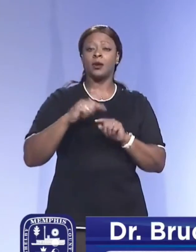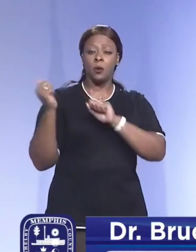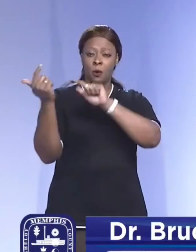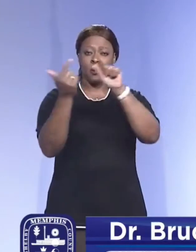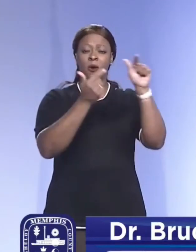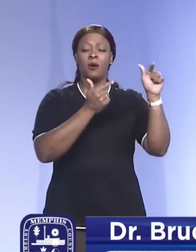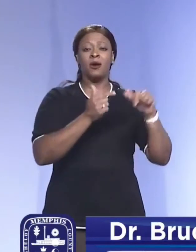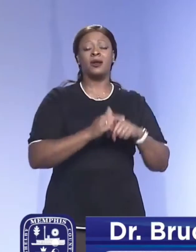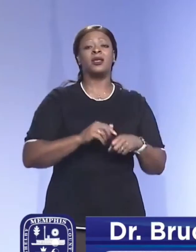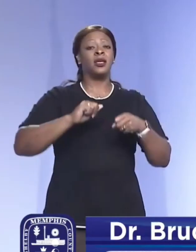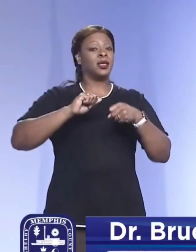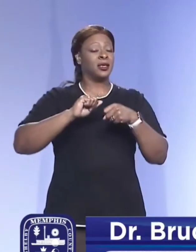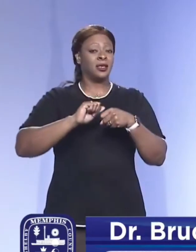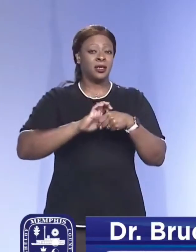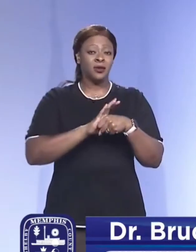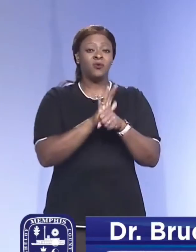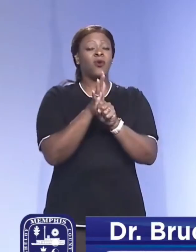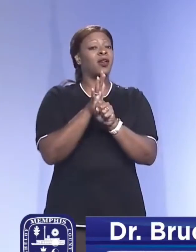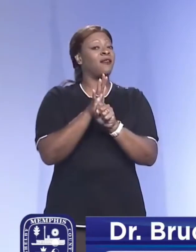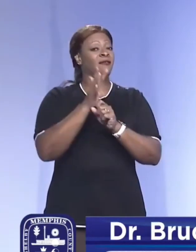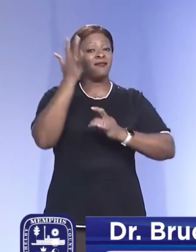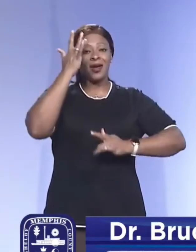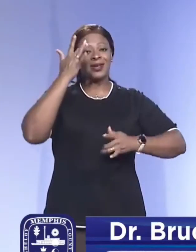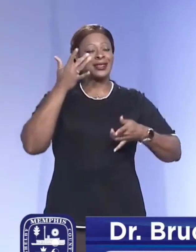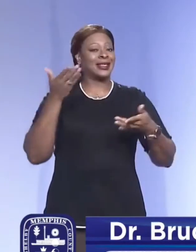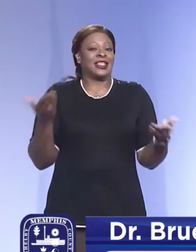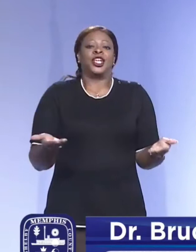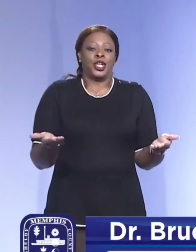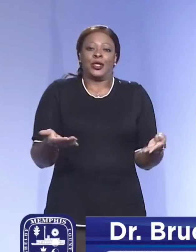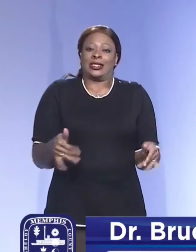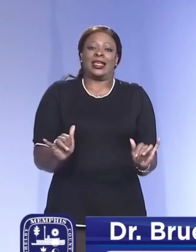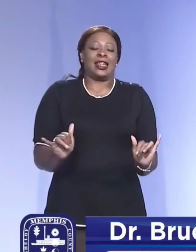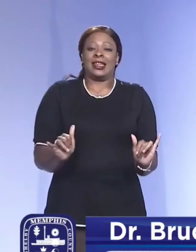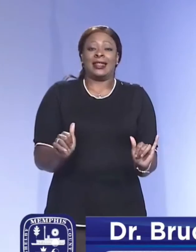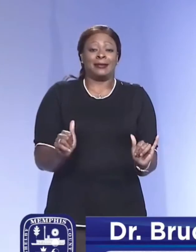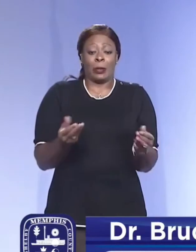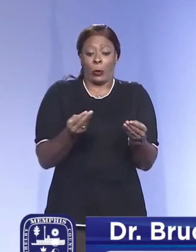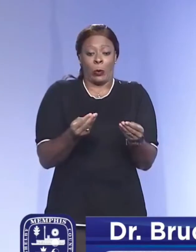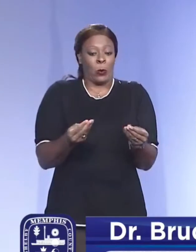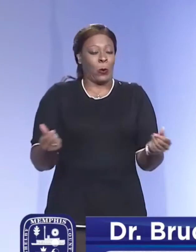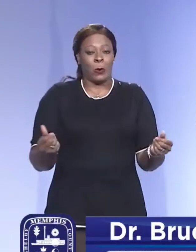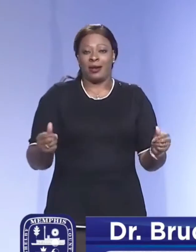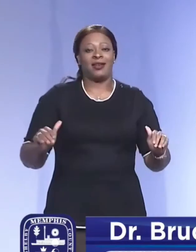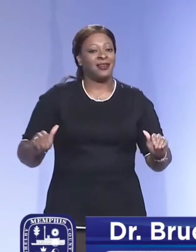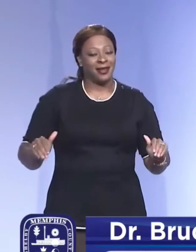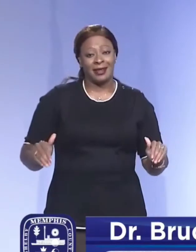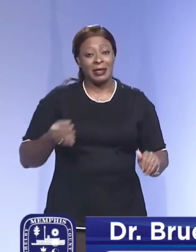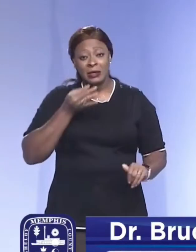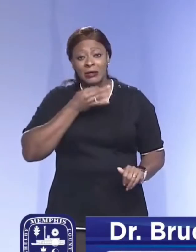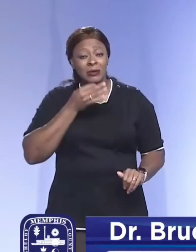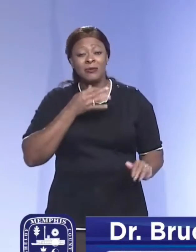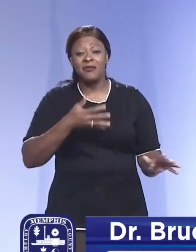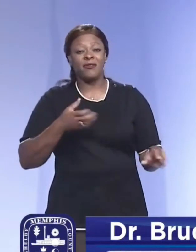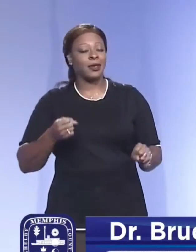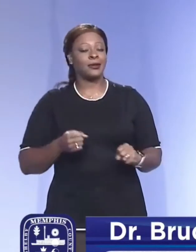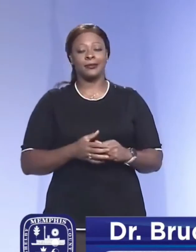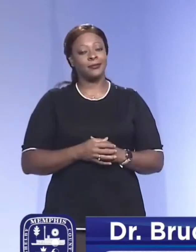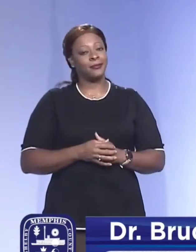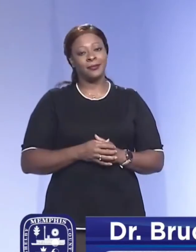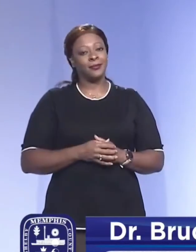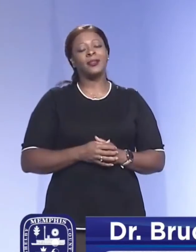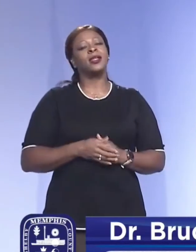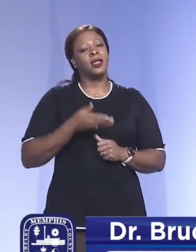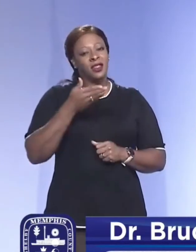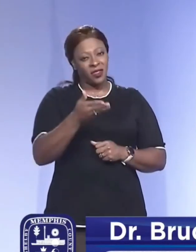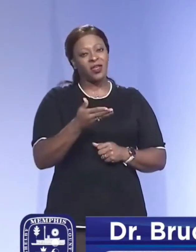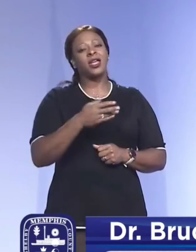the coronavirus is here. It's not going anywhere soon. And there